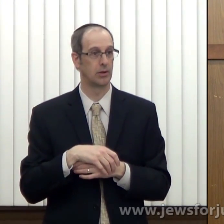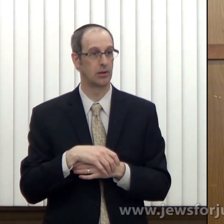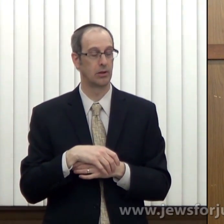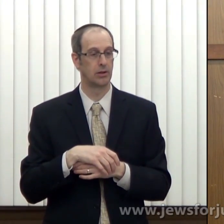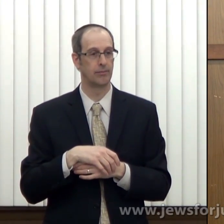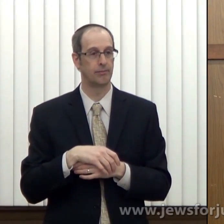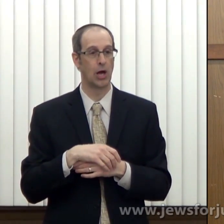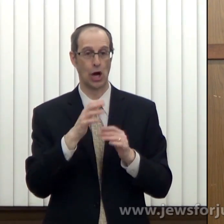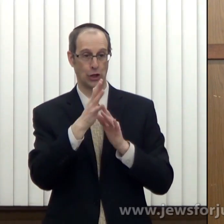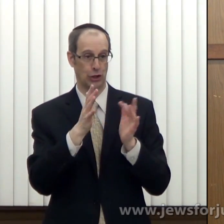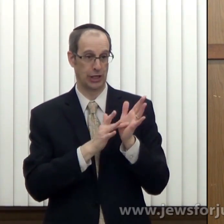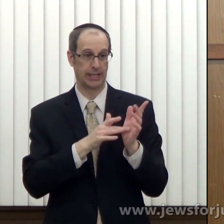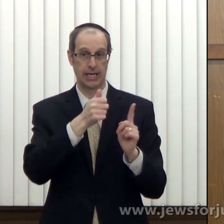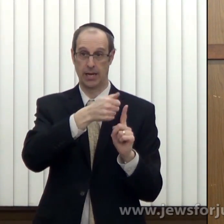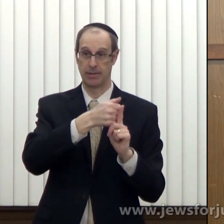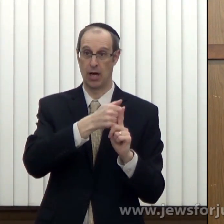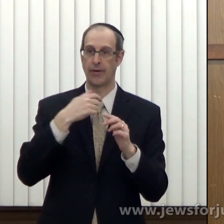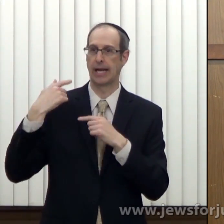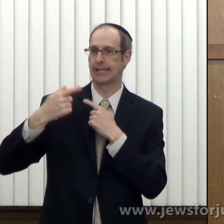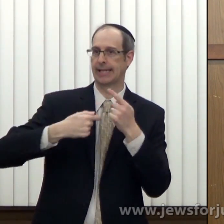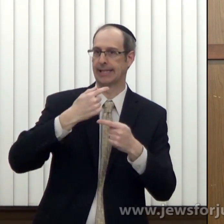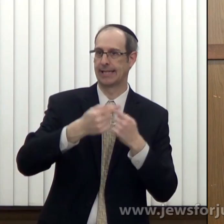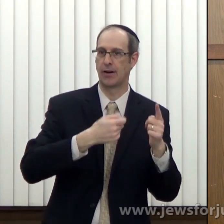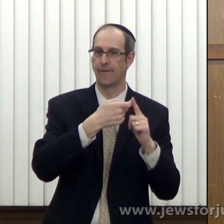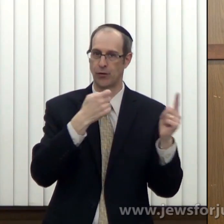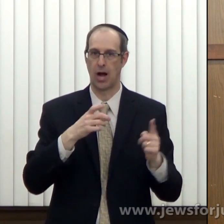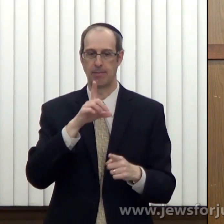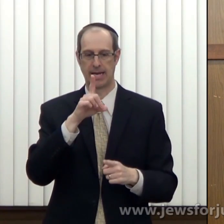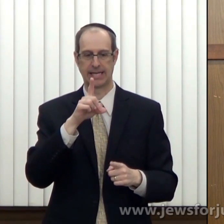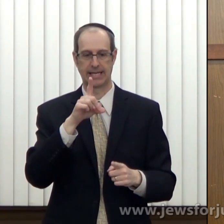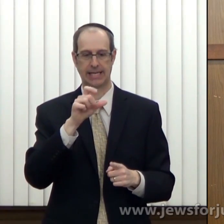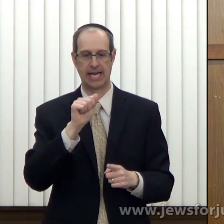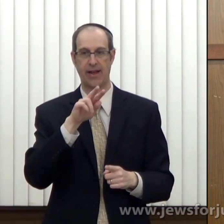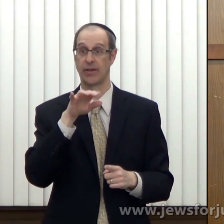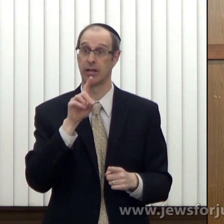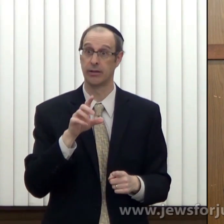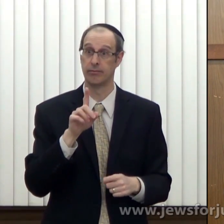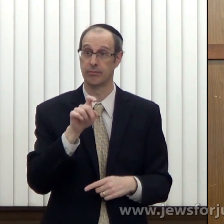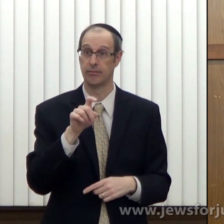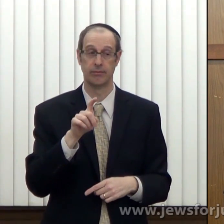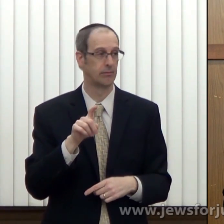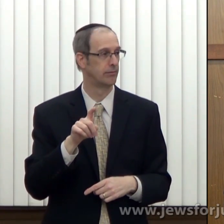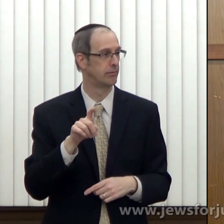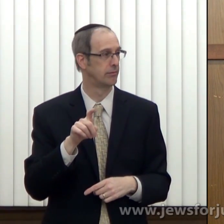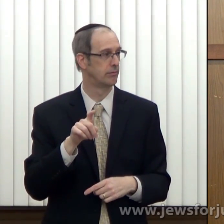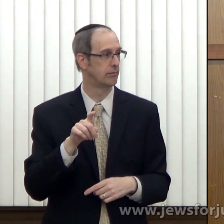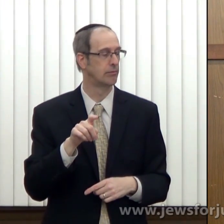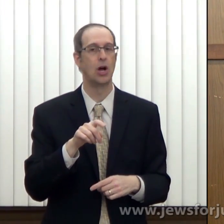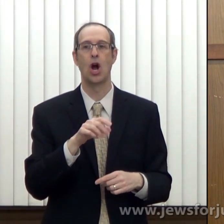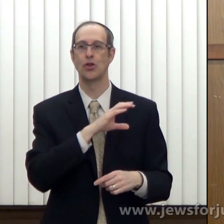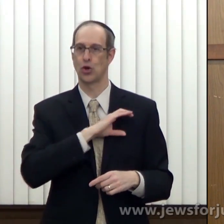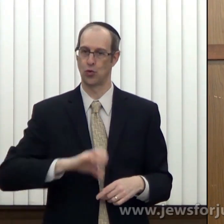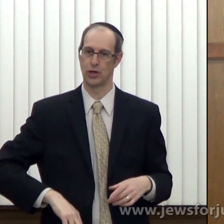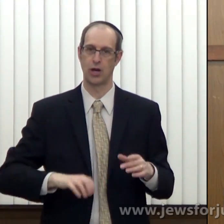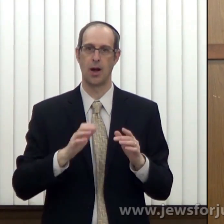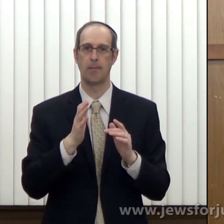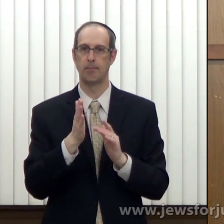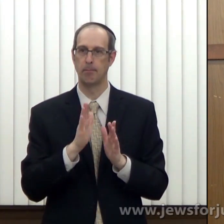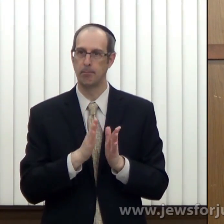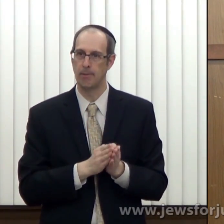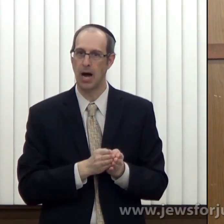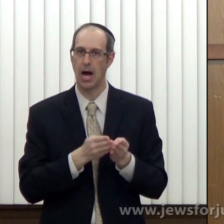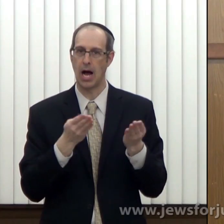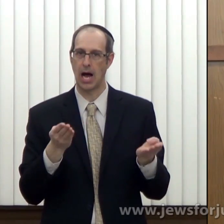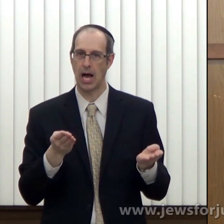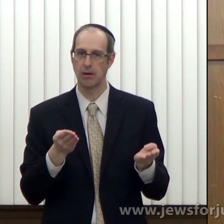a descendant of David? Was Jesus a descendant of David? Now, the Christian Bible spends